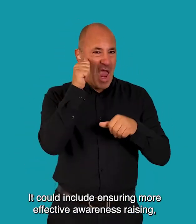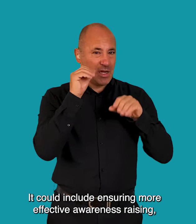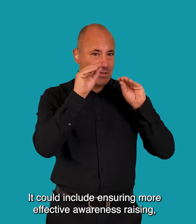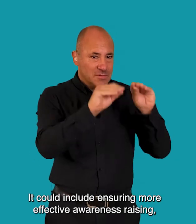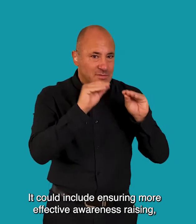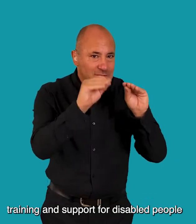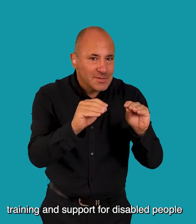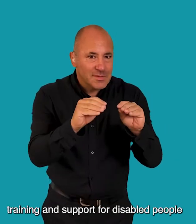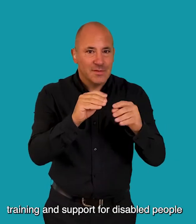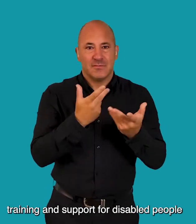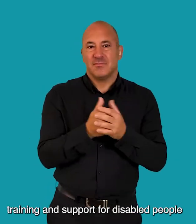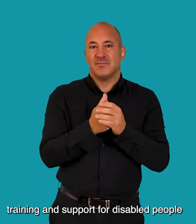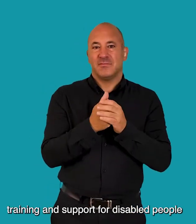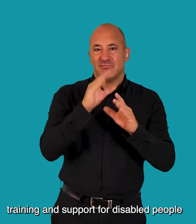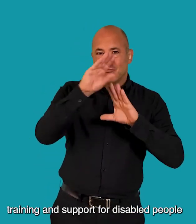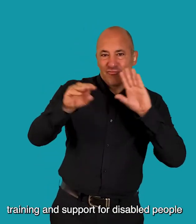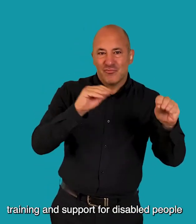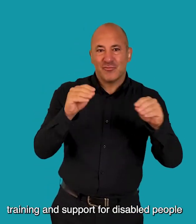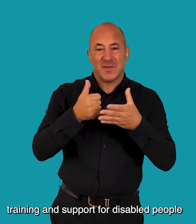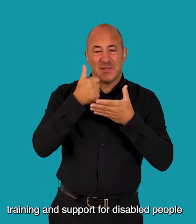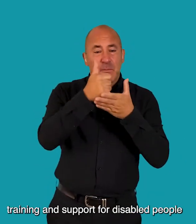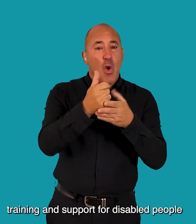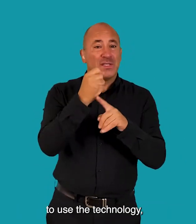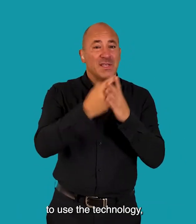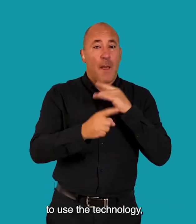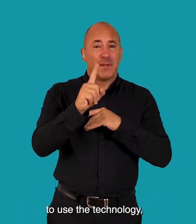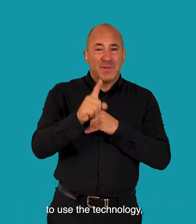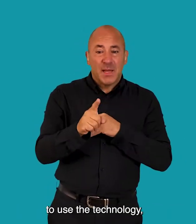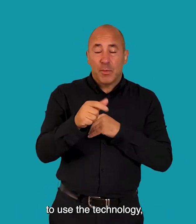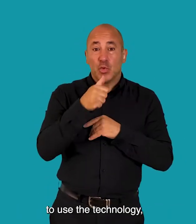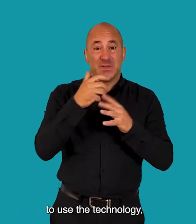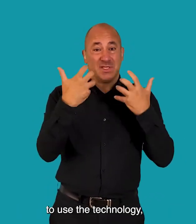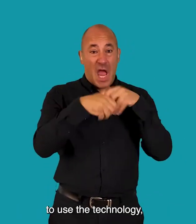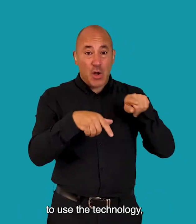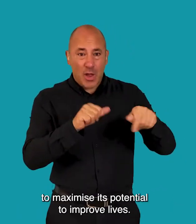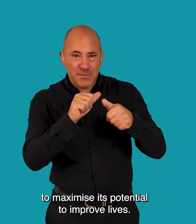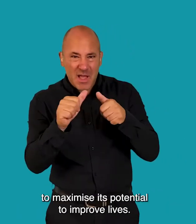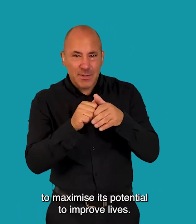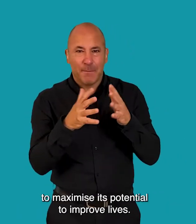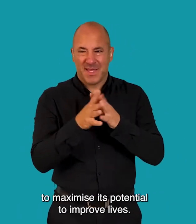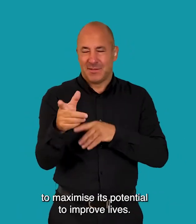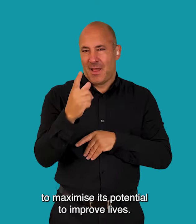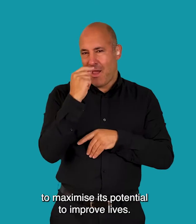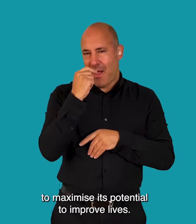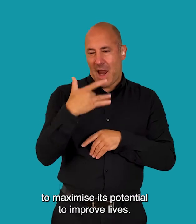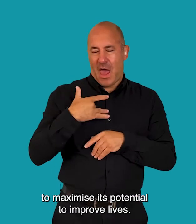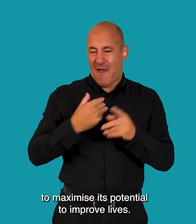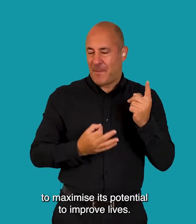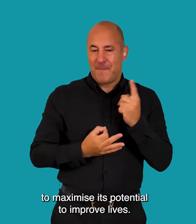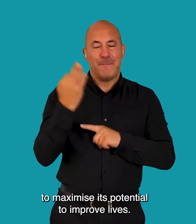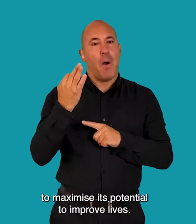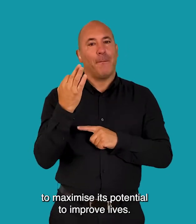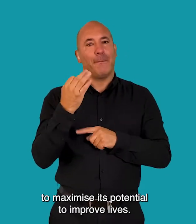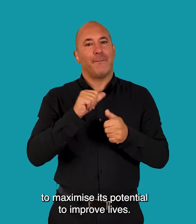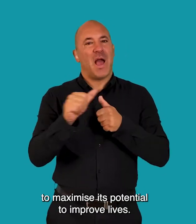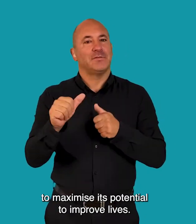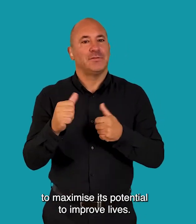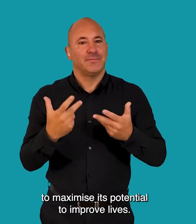raising, training and support for disabled people to use the technology to maximise its potential to improve lives,